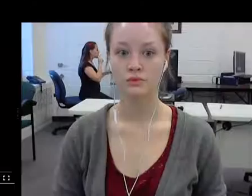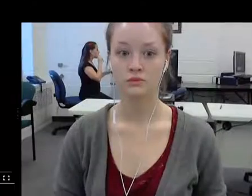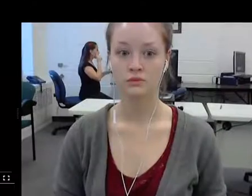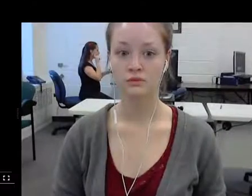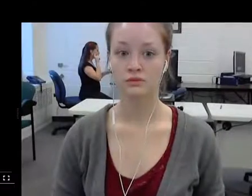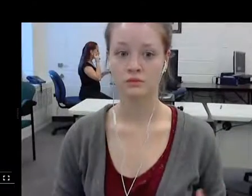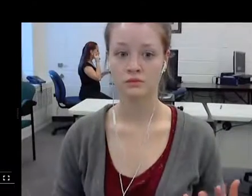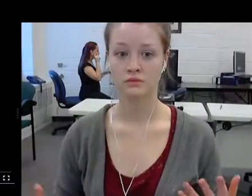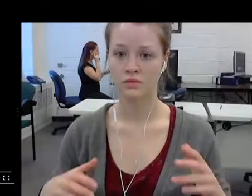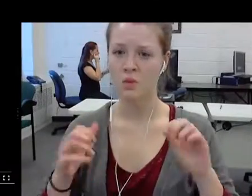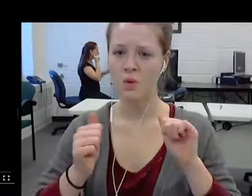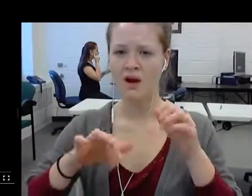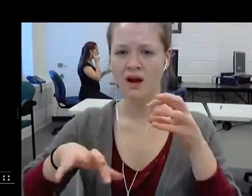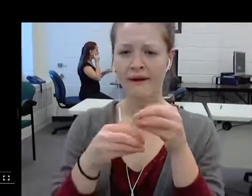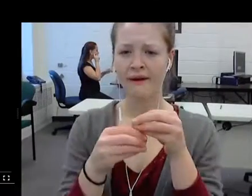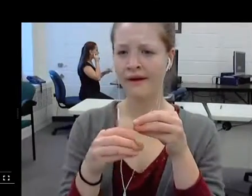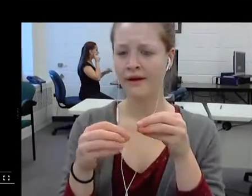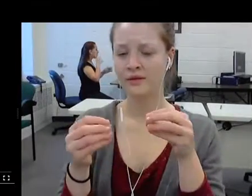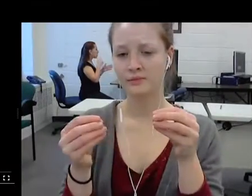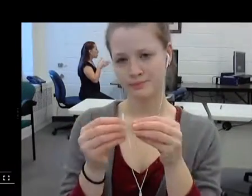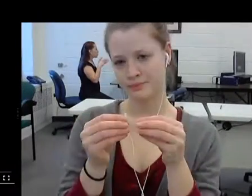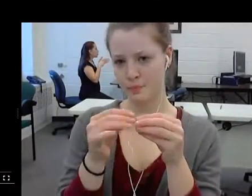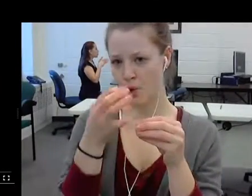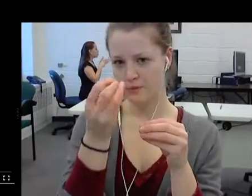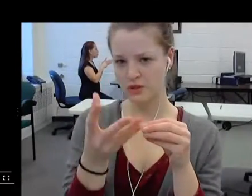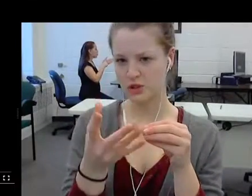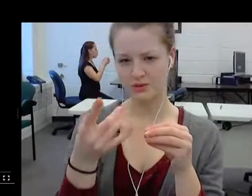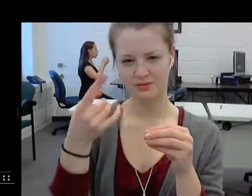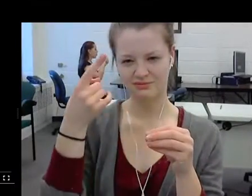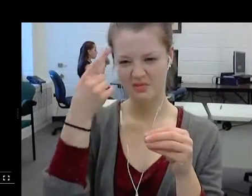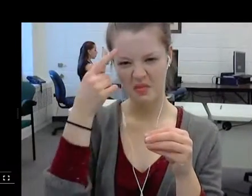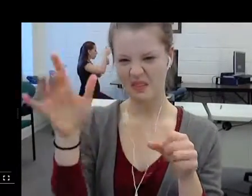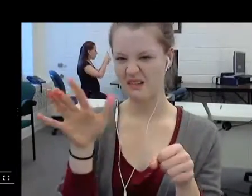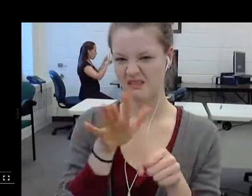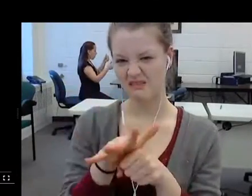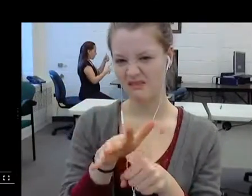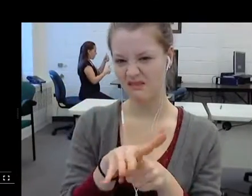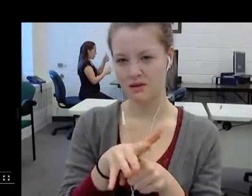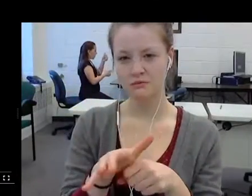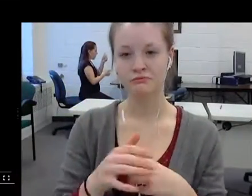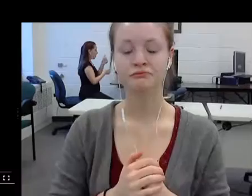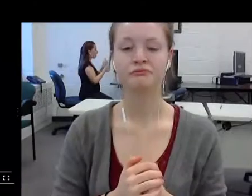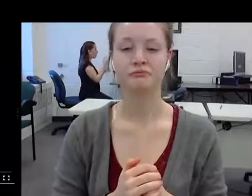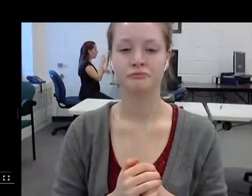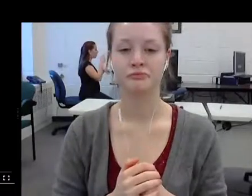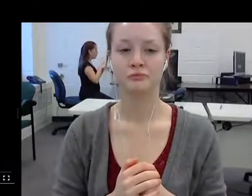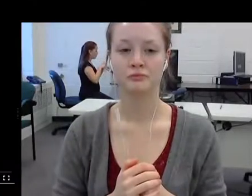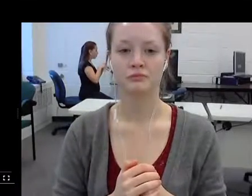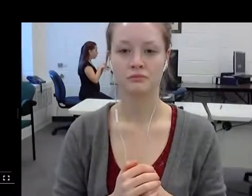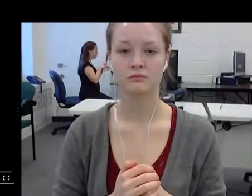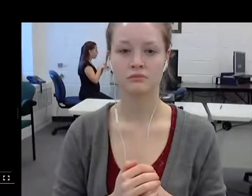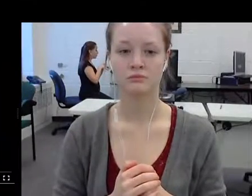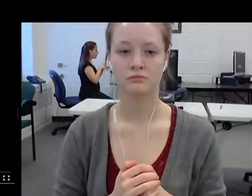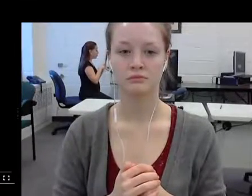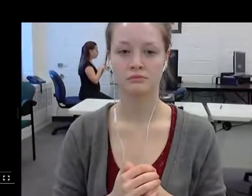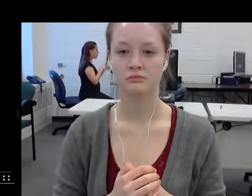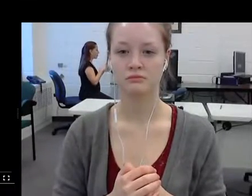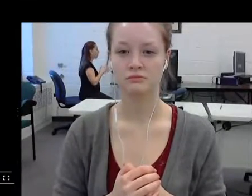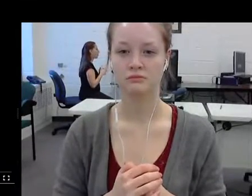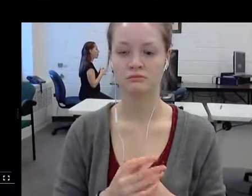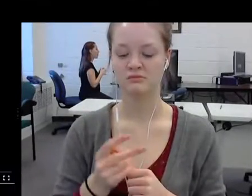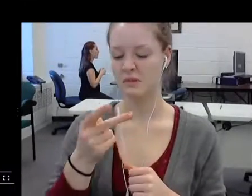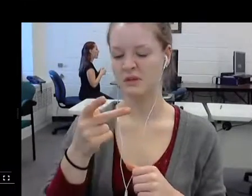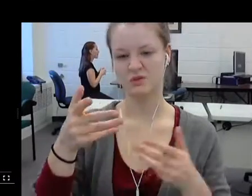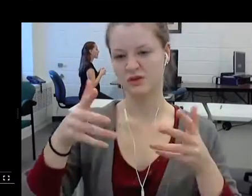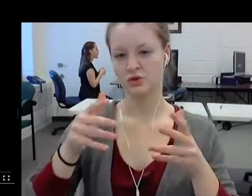box on this page, but I think it would get a little crowded, so I think for now we'll just go with these first 2. And